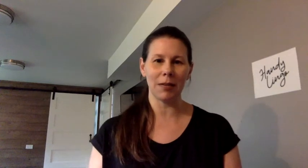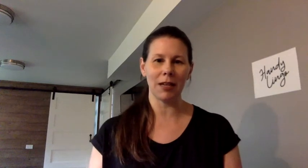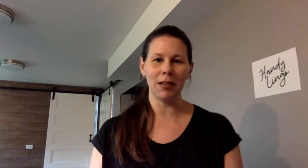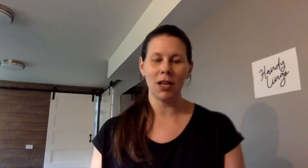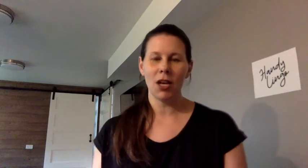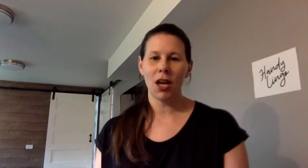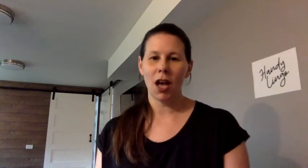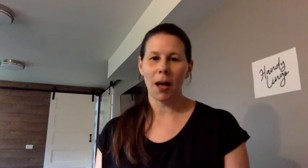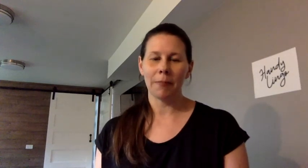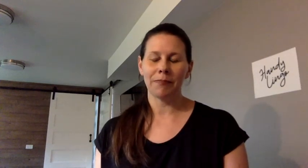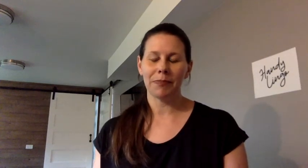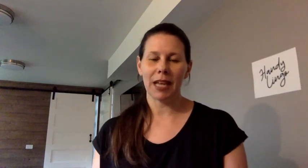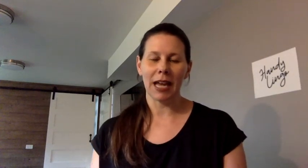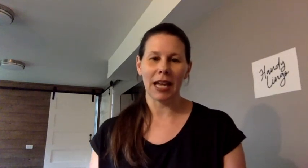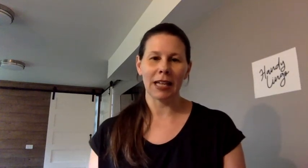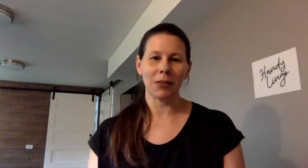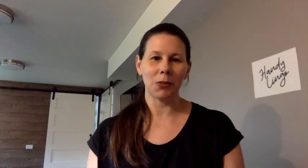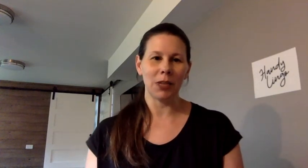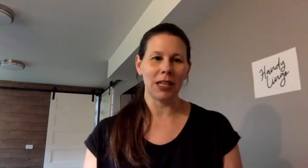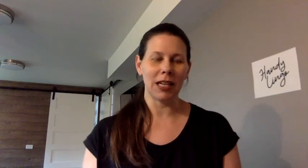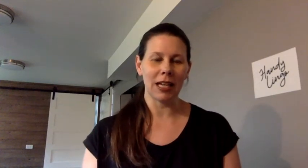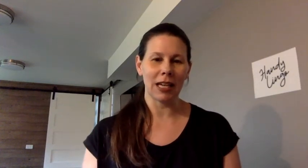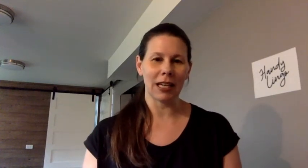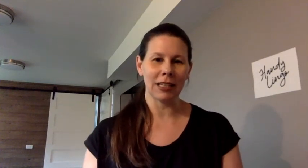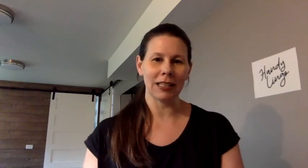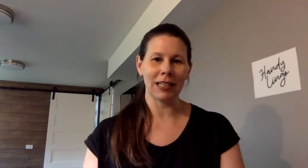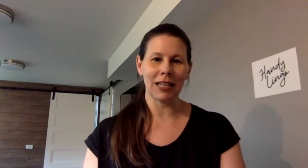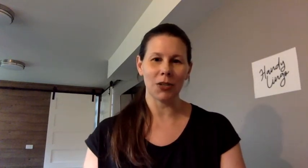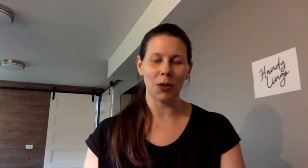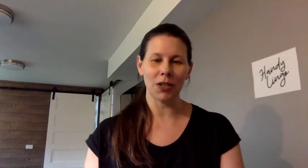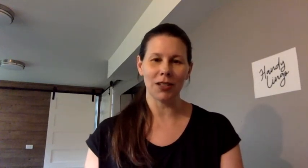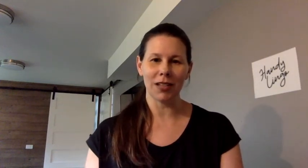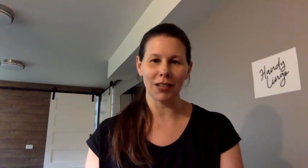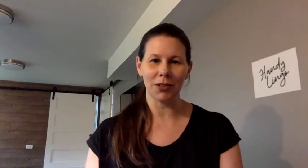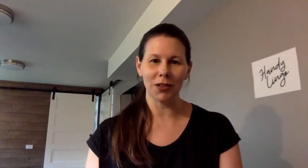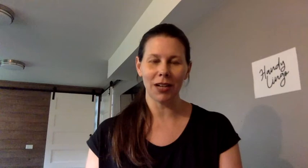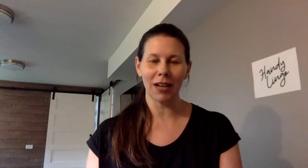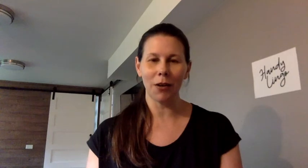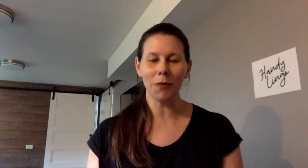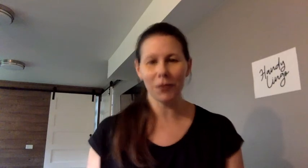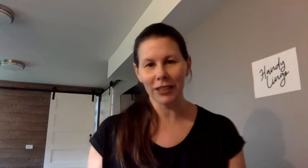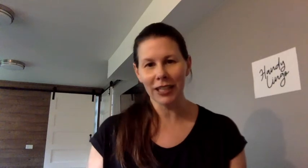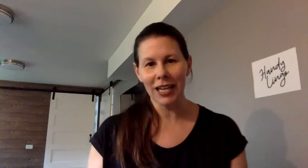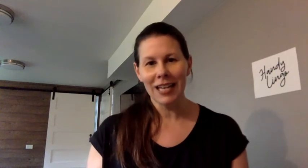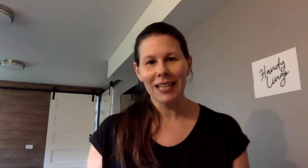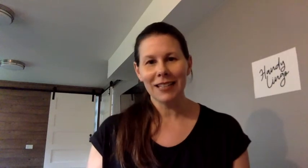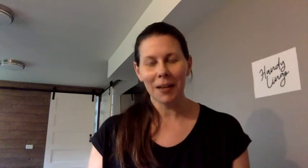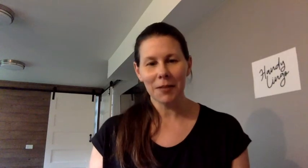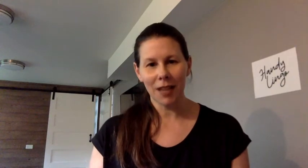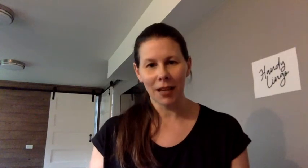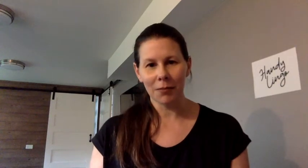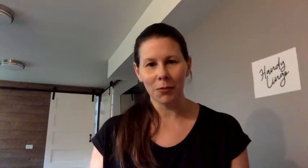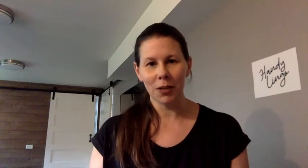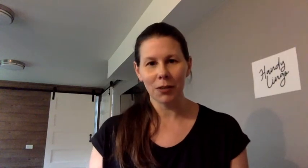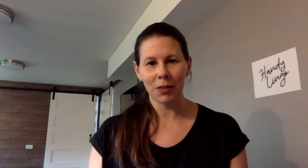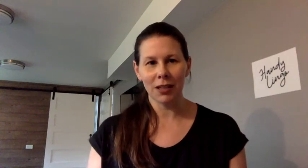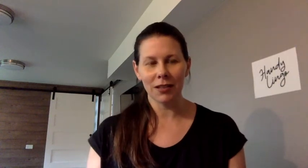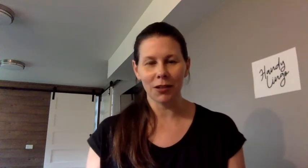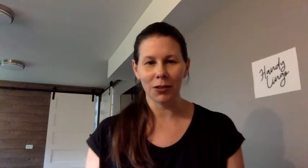email. And we can get your questions answered and hopefully set up a time where we can start learning